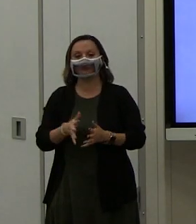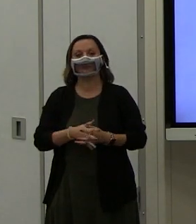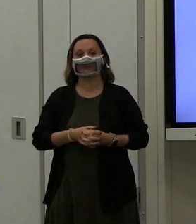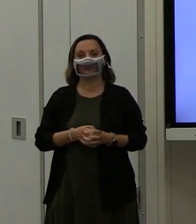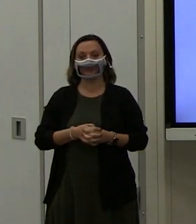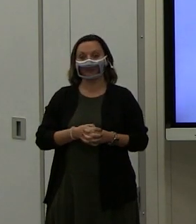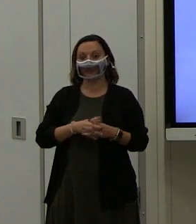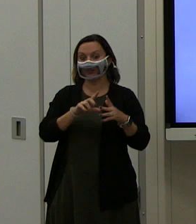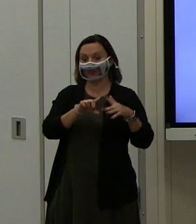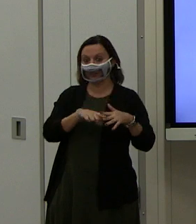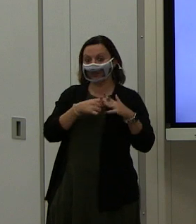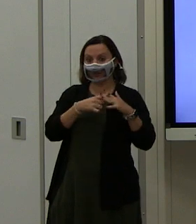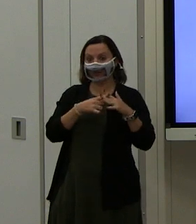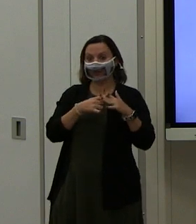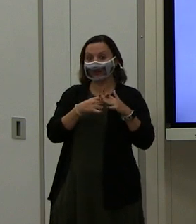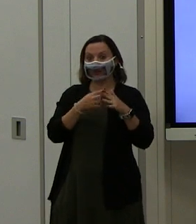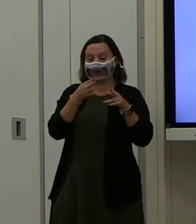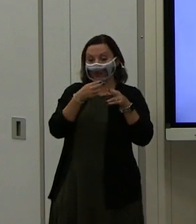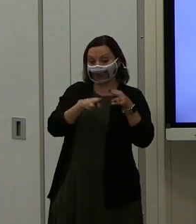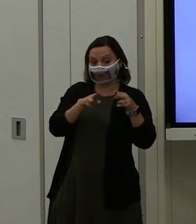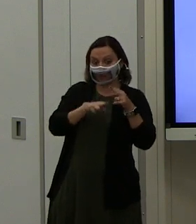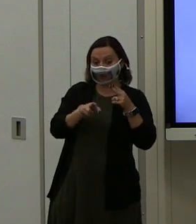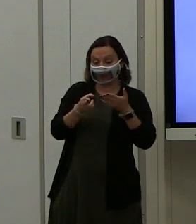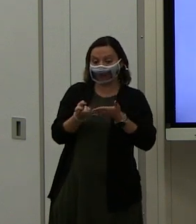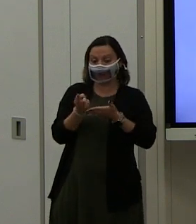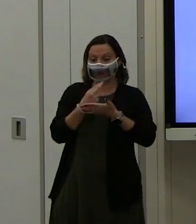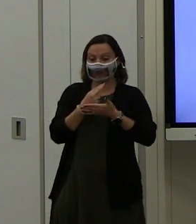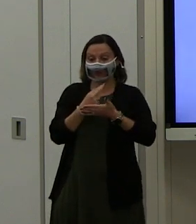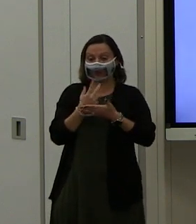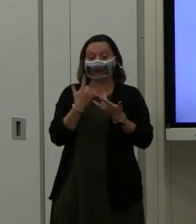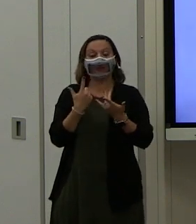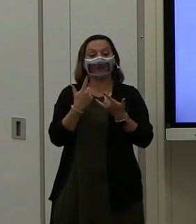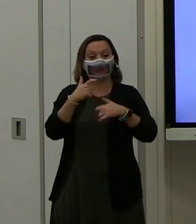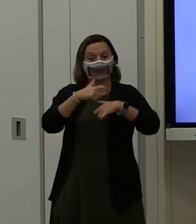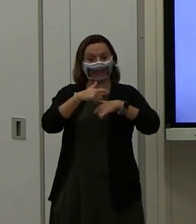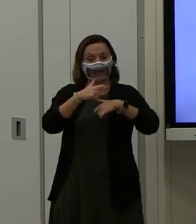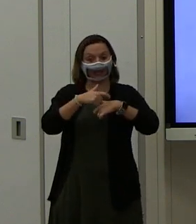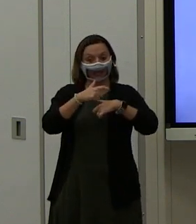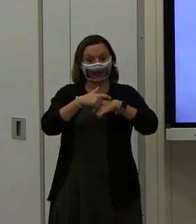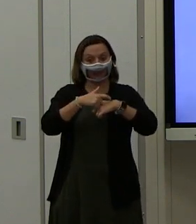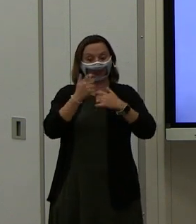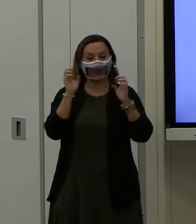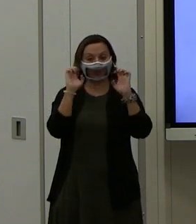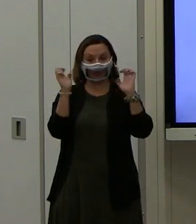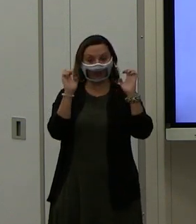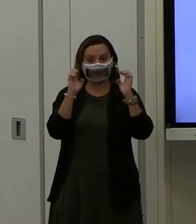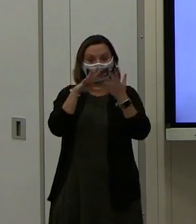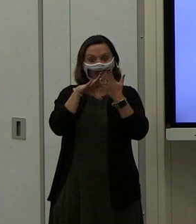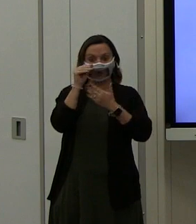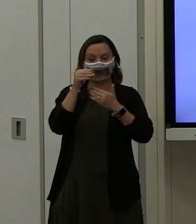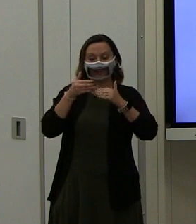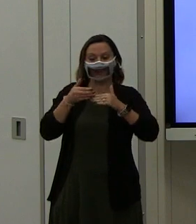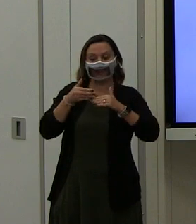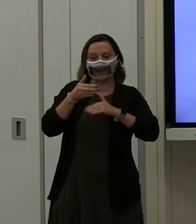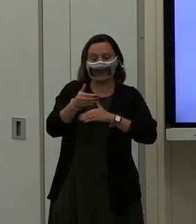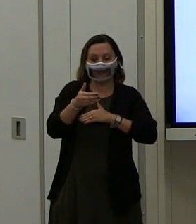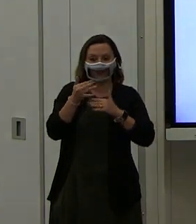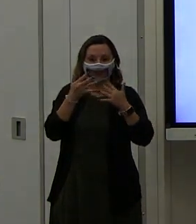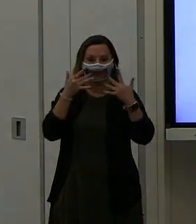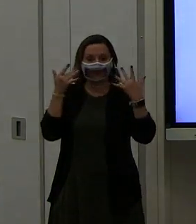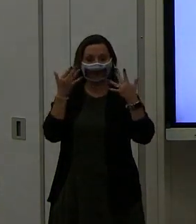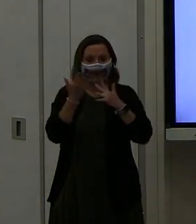So we're going to start with a brief review of our time spent in emergency learning after spring break last year.